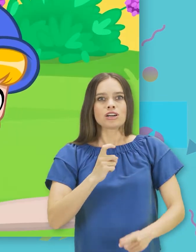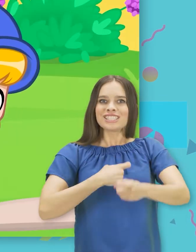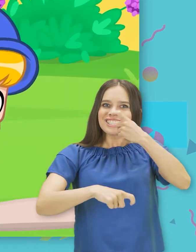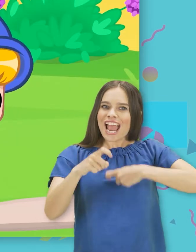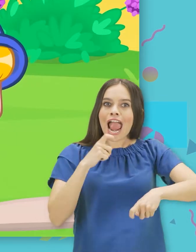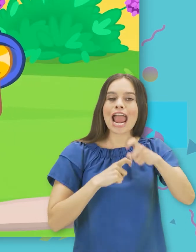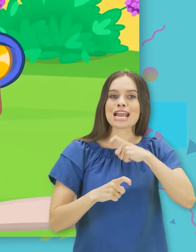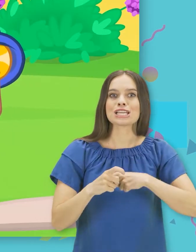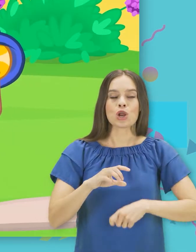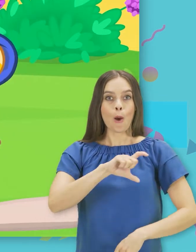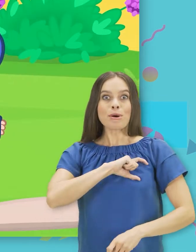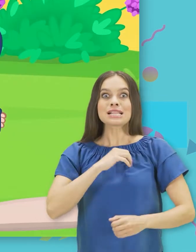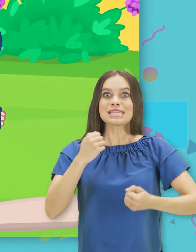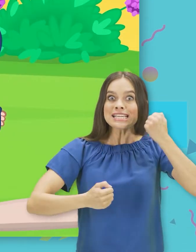morph into a police car